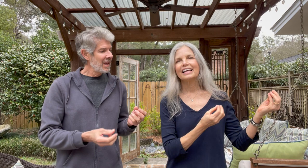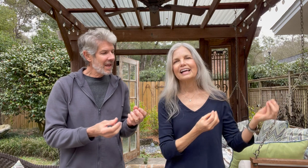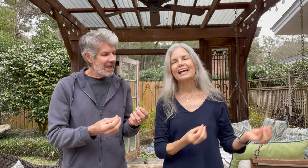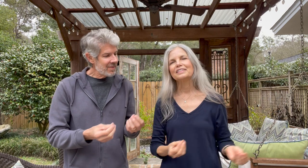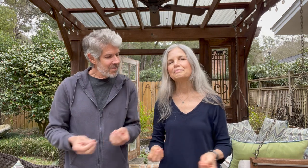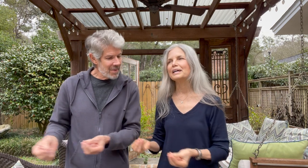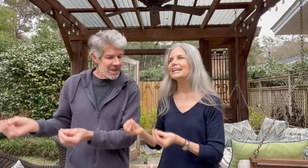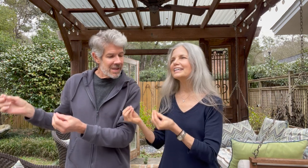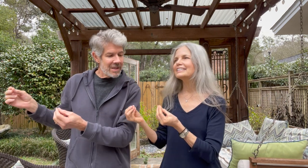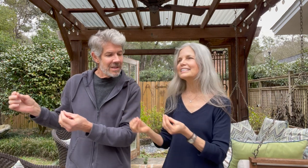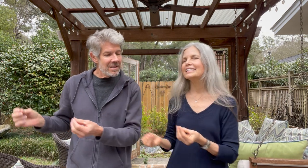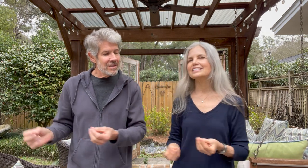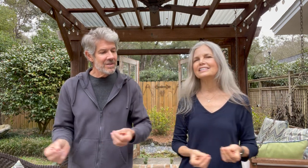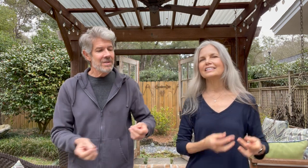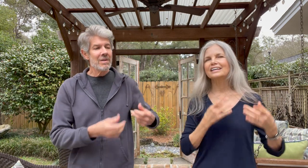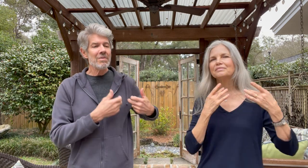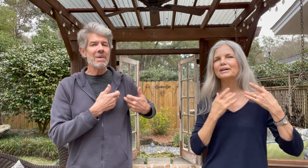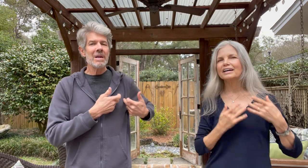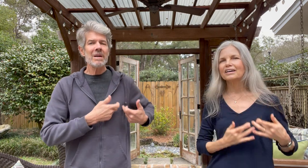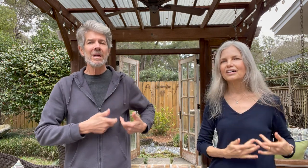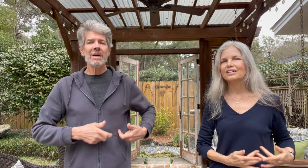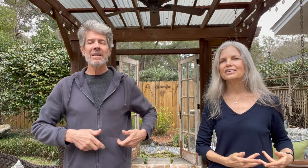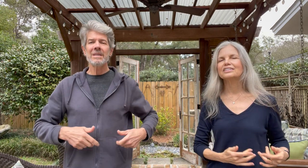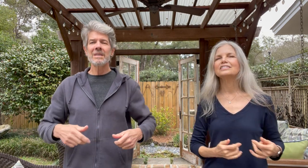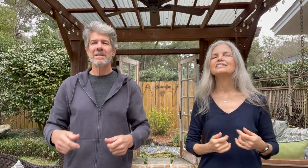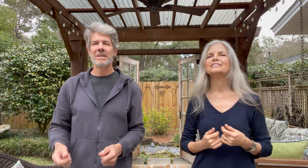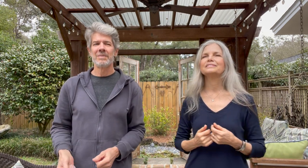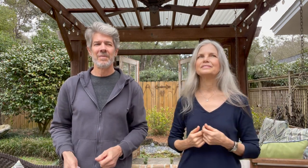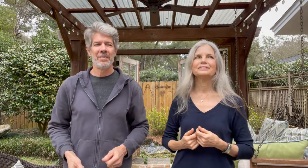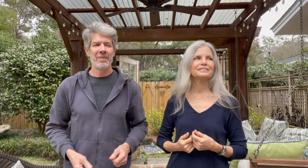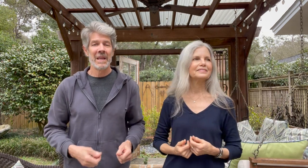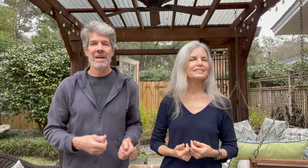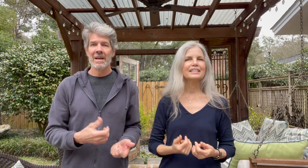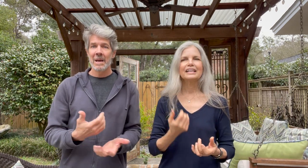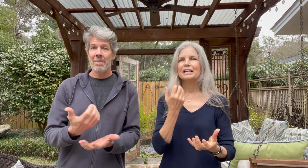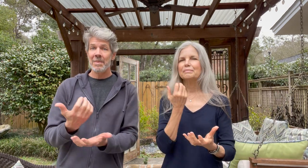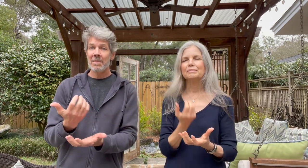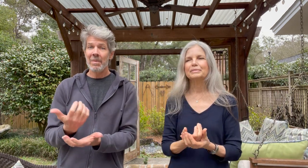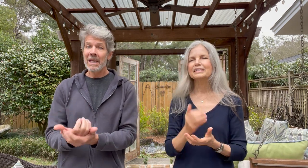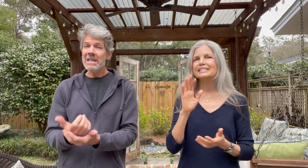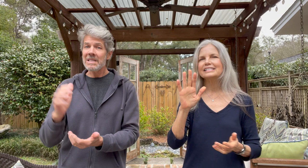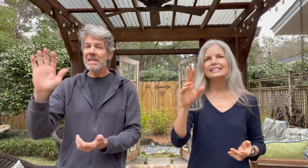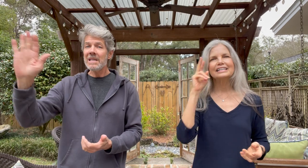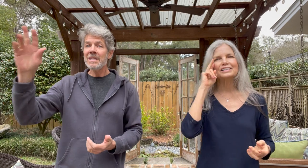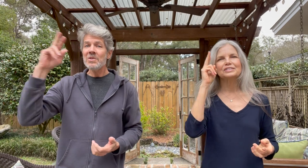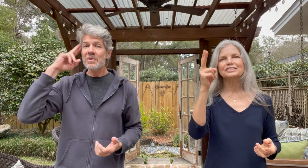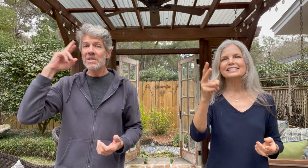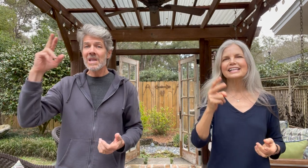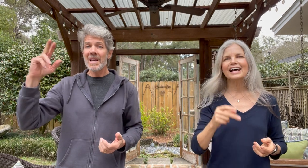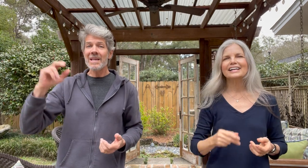and the meditation of my heart be pleasing in your sight.